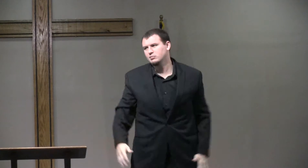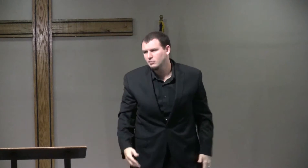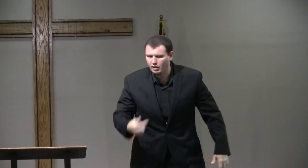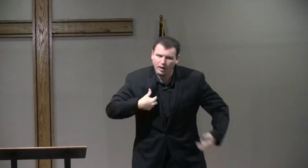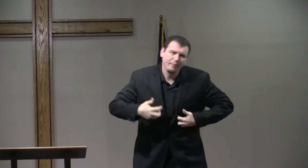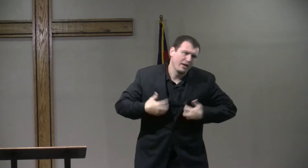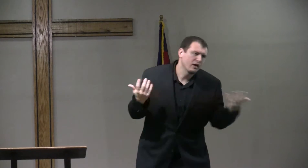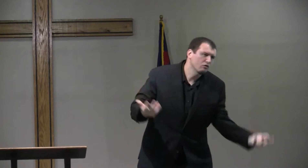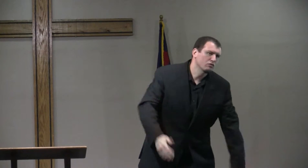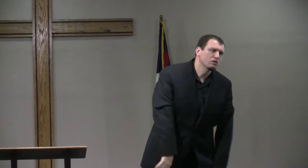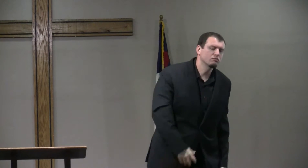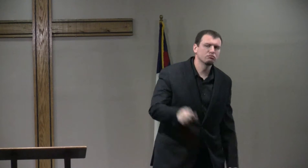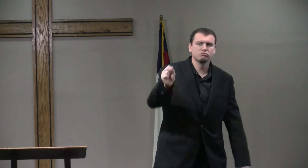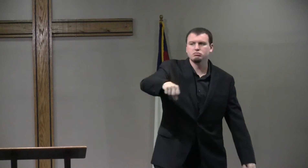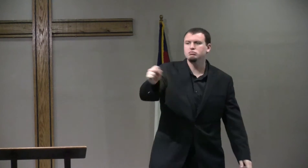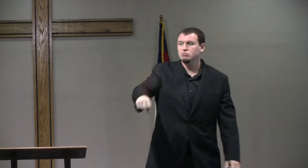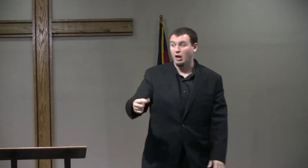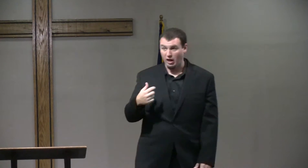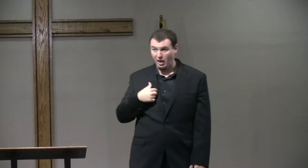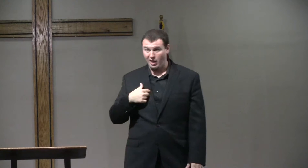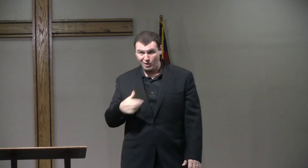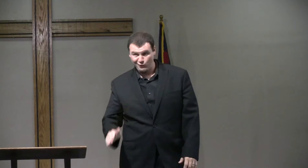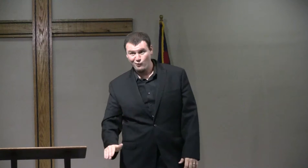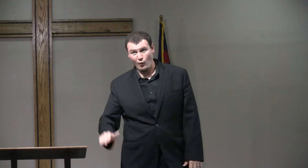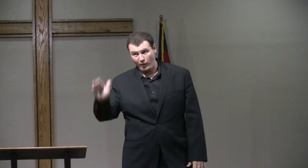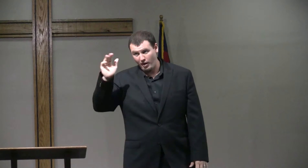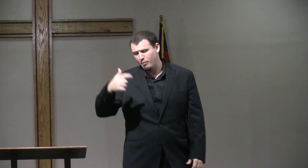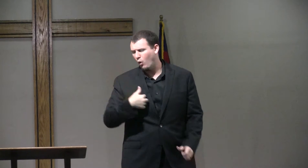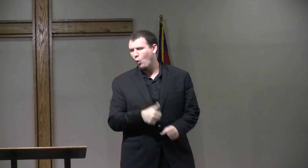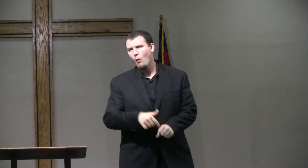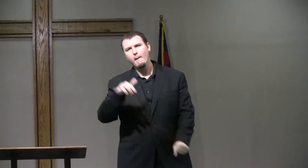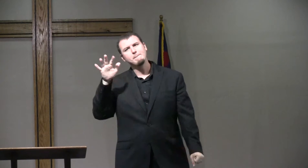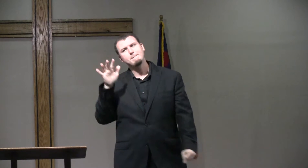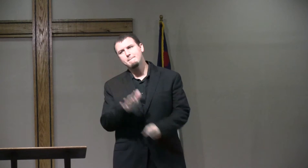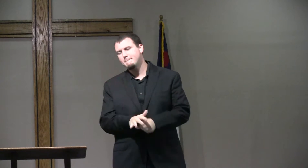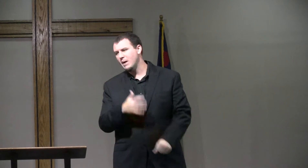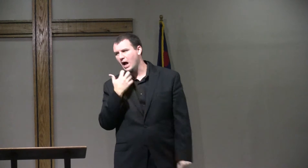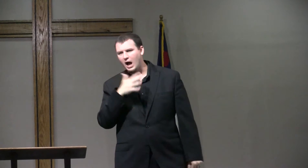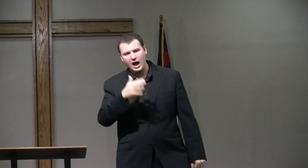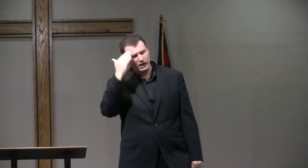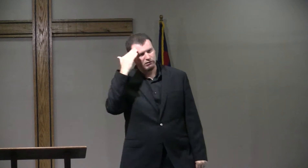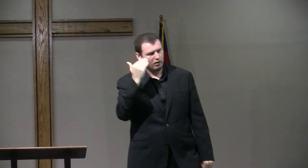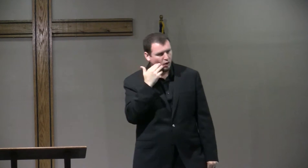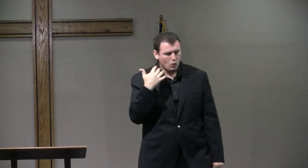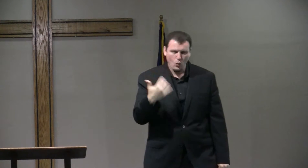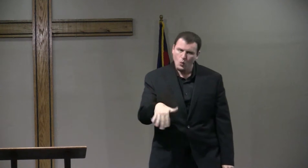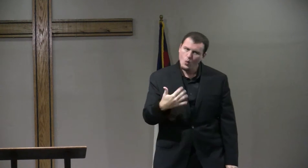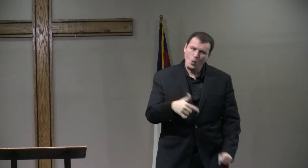Maybe you need both your hands up. Yes, I've been angry. Growing up, I was a